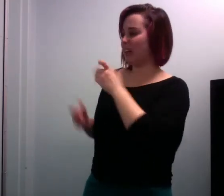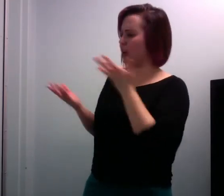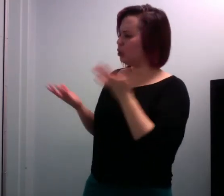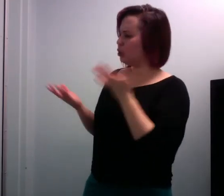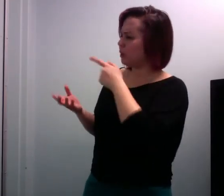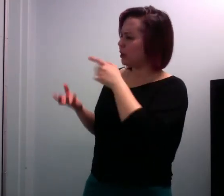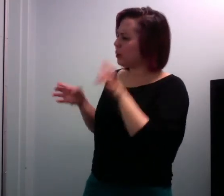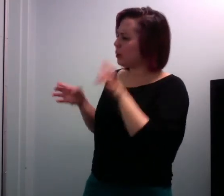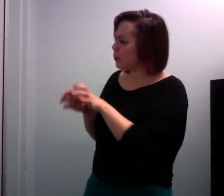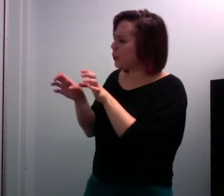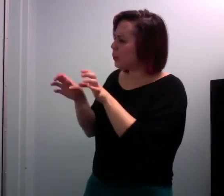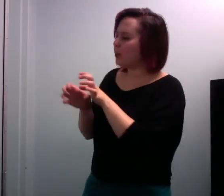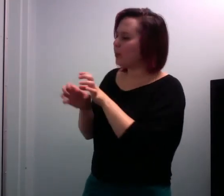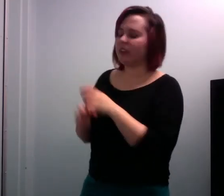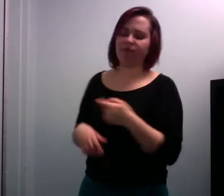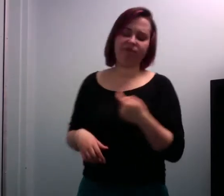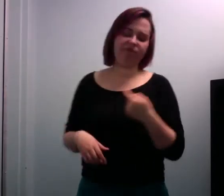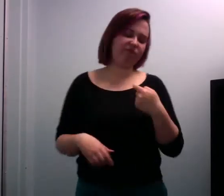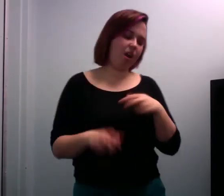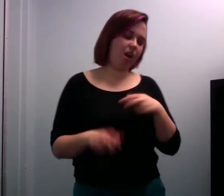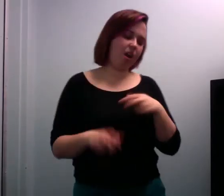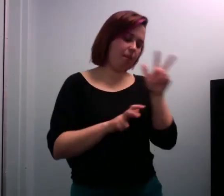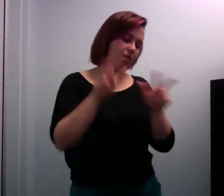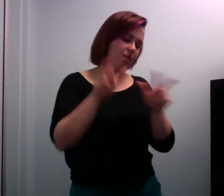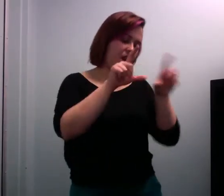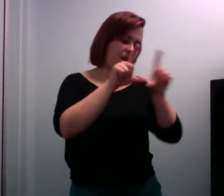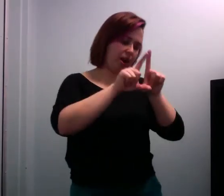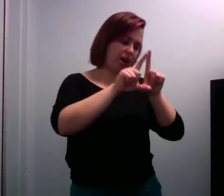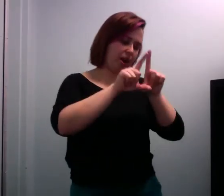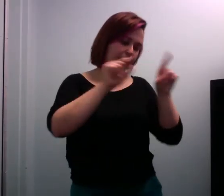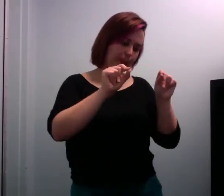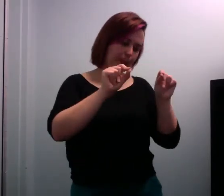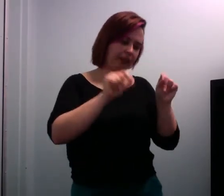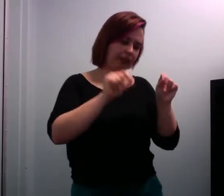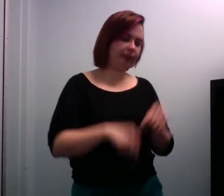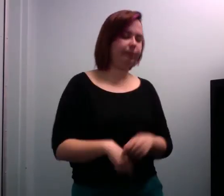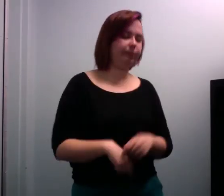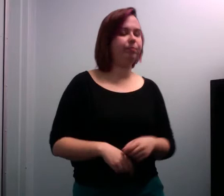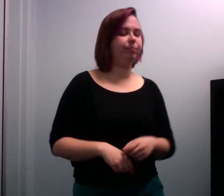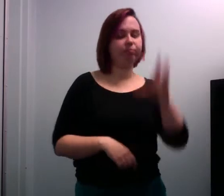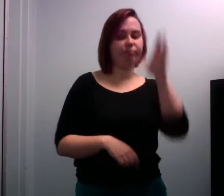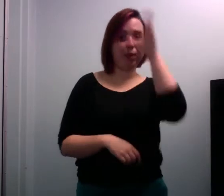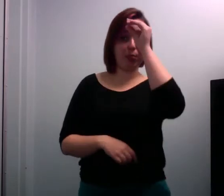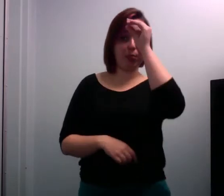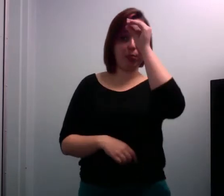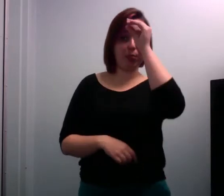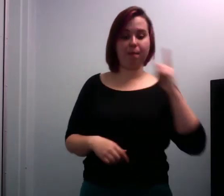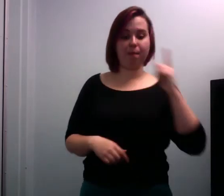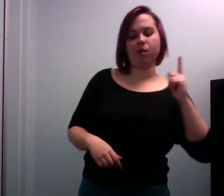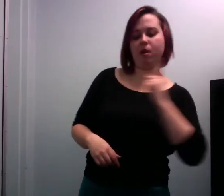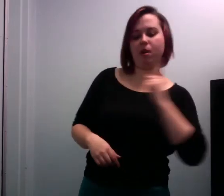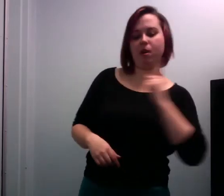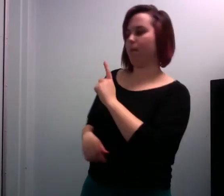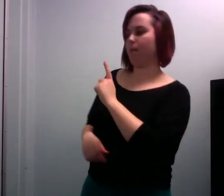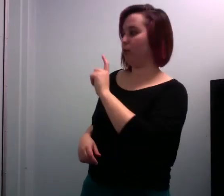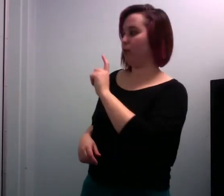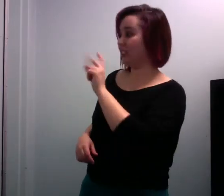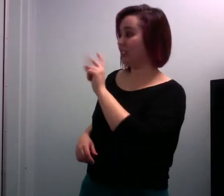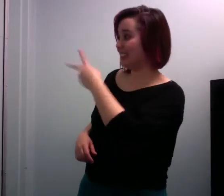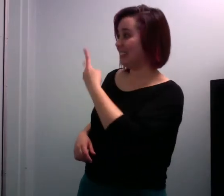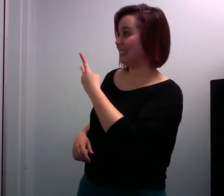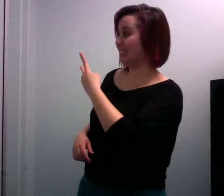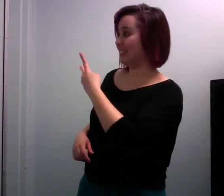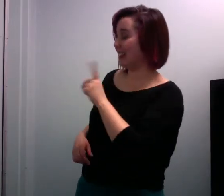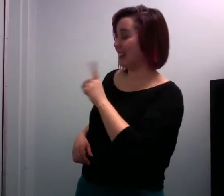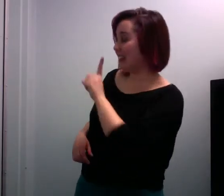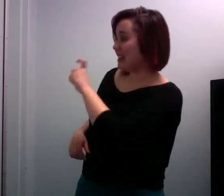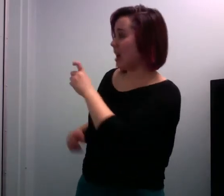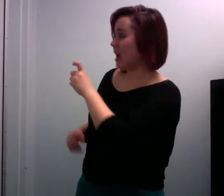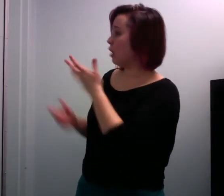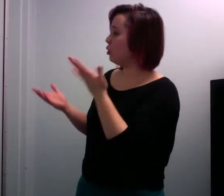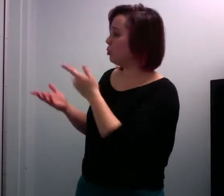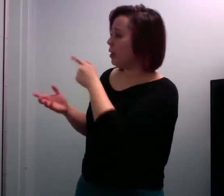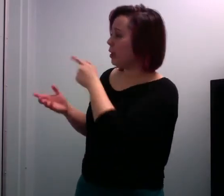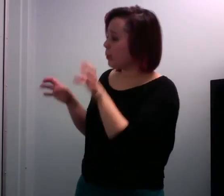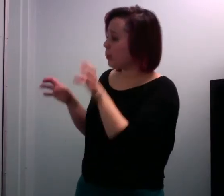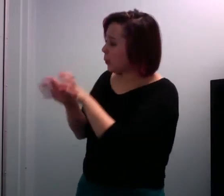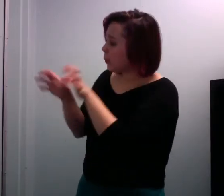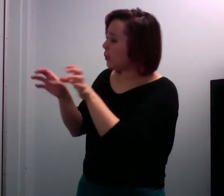doing?" The second brick mason looked kindly at the boy and said, "I'm building a wall." The